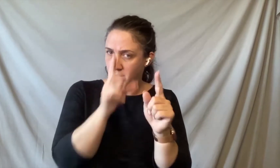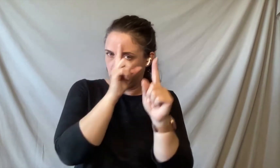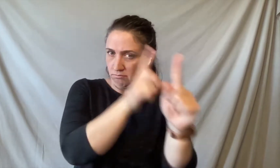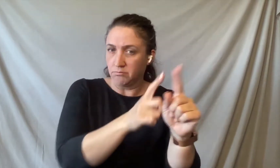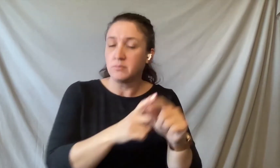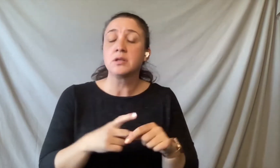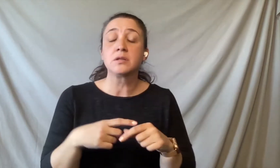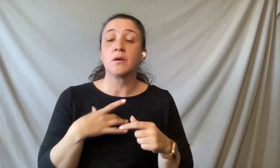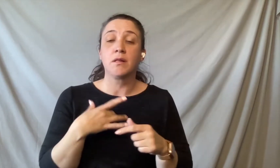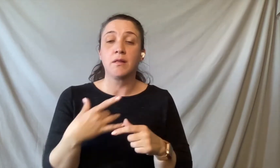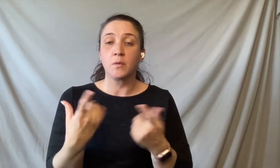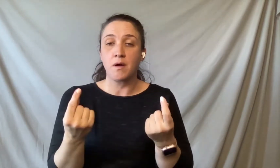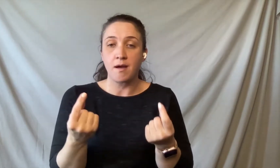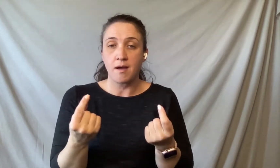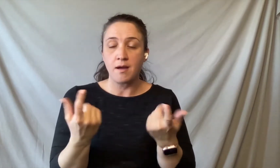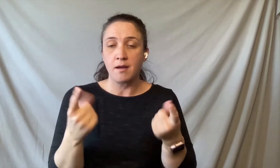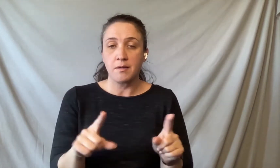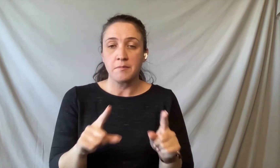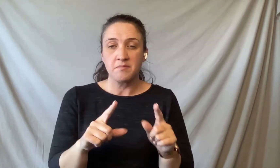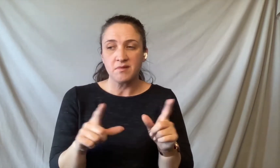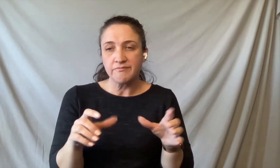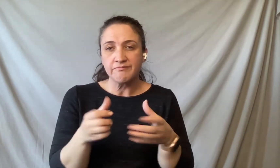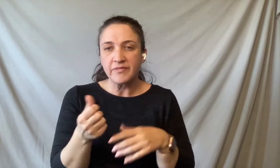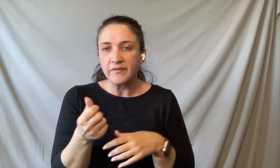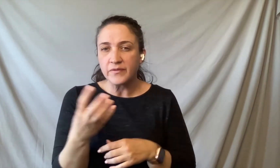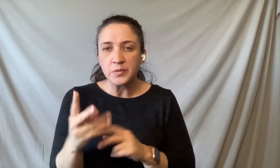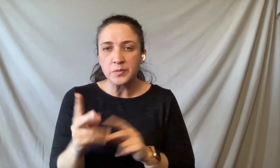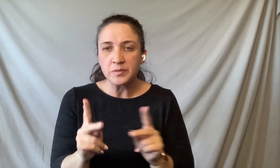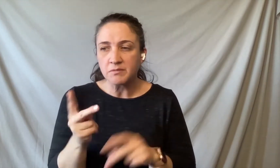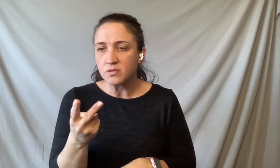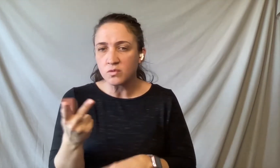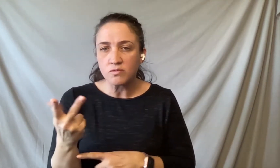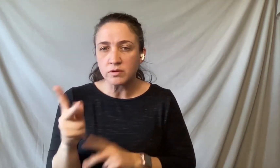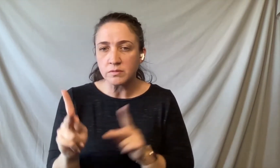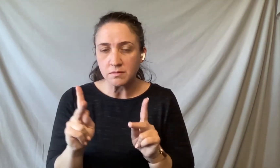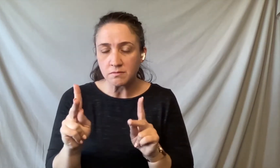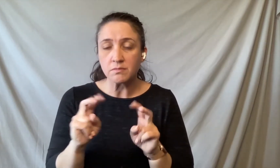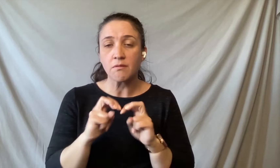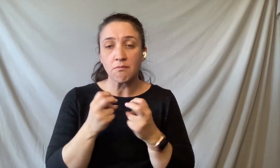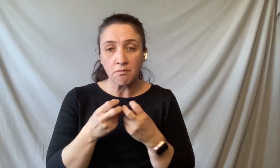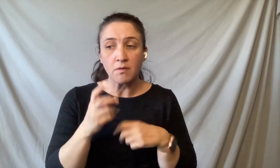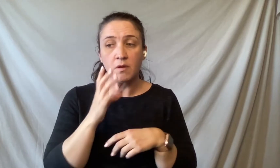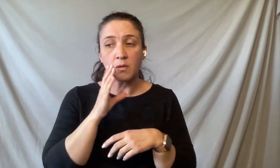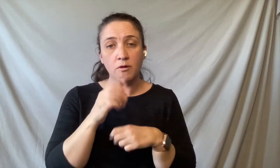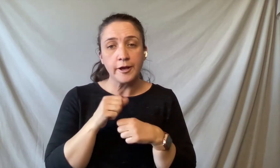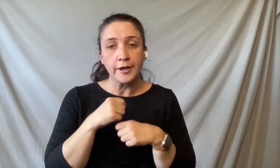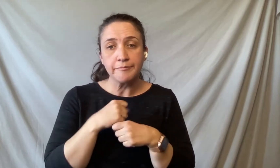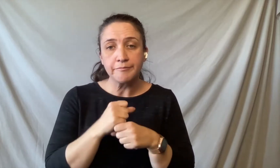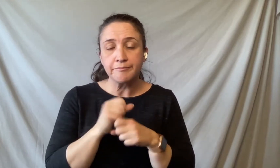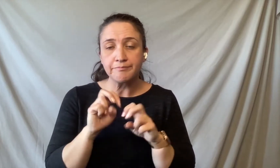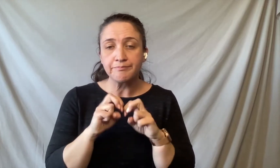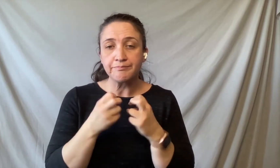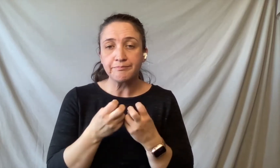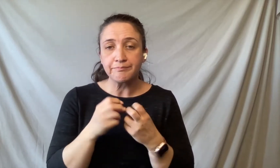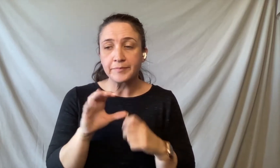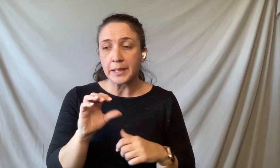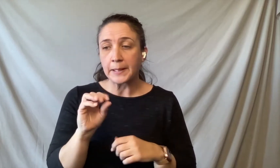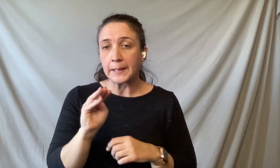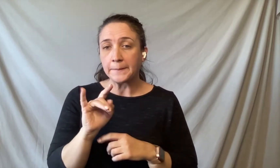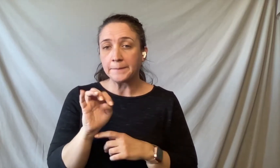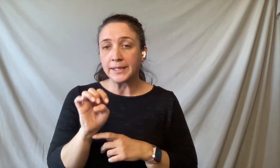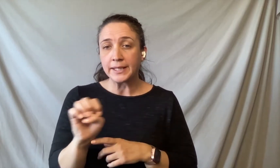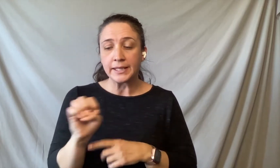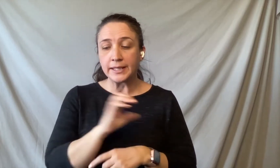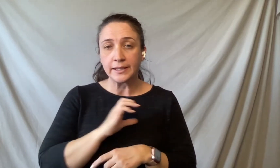of people who, 2 or 3 would actually form a little committee, and they would work on this